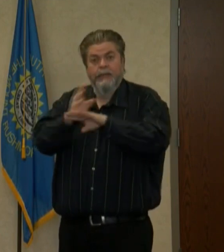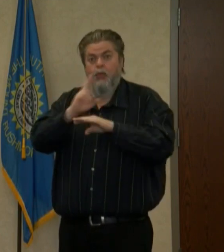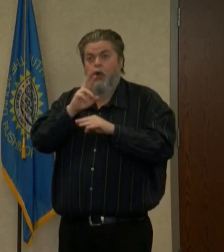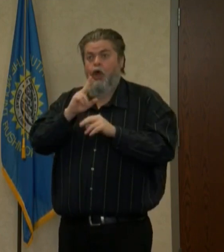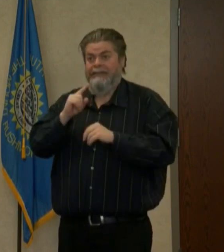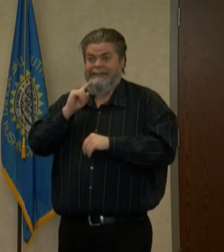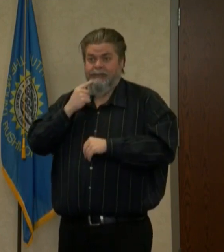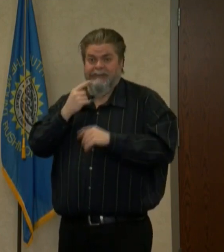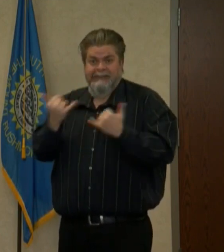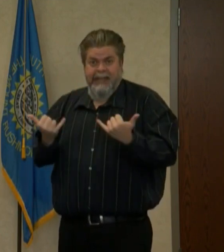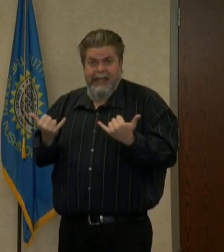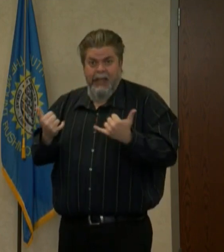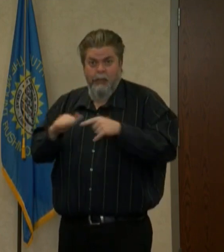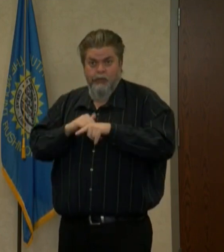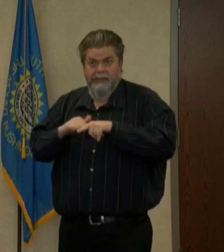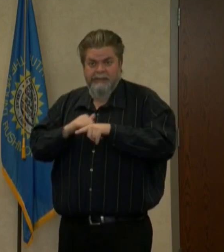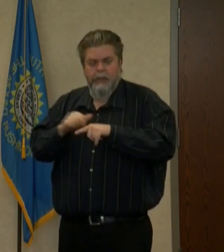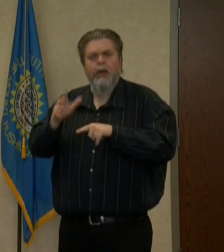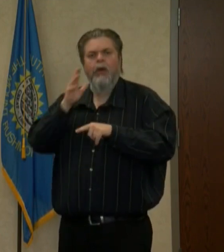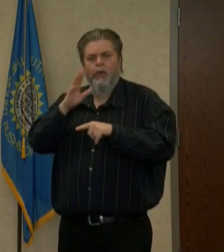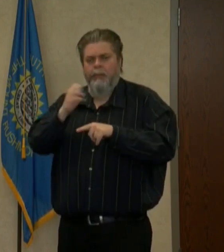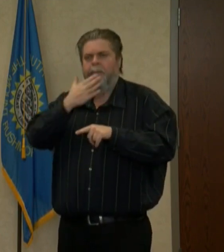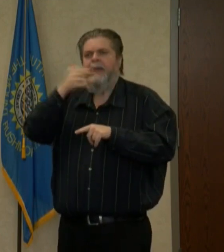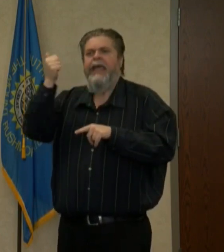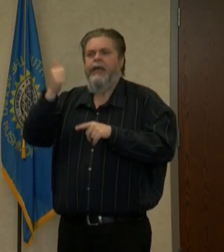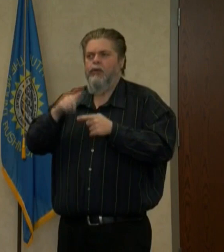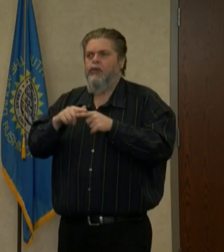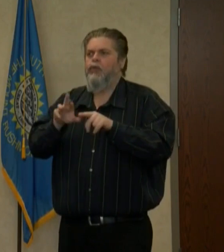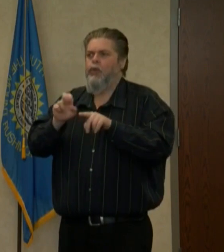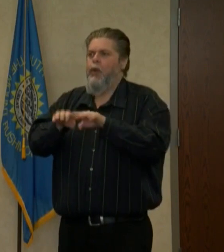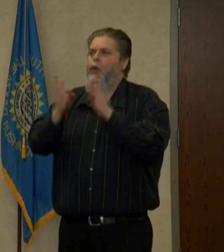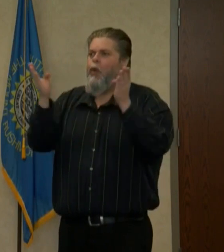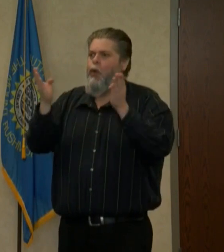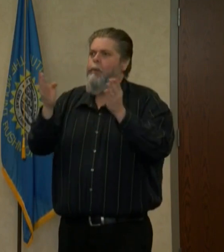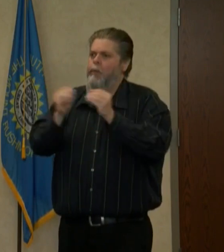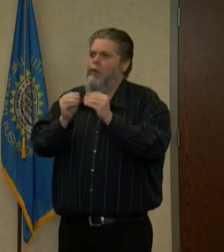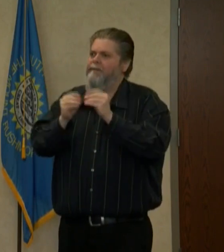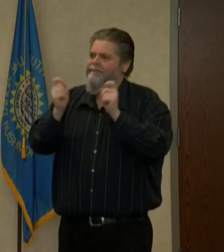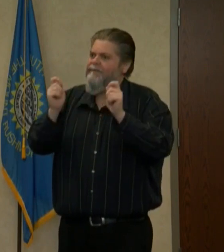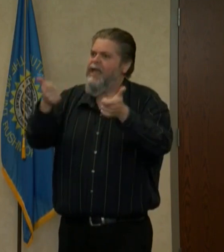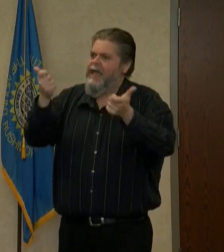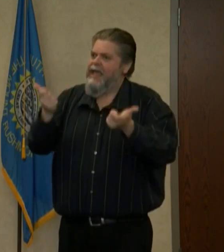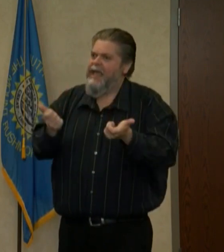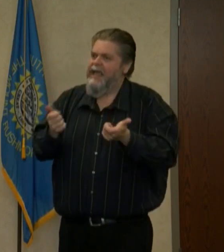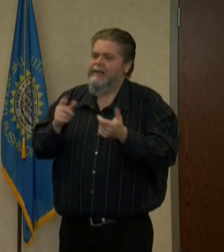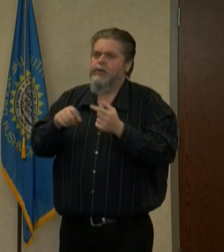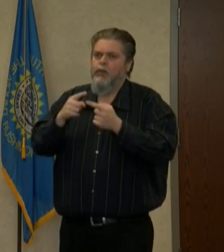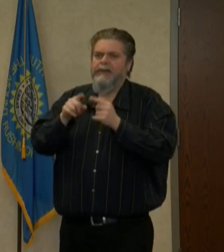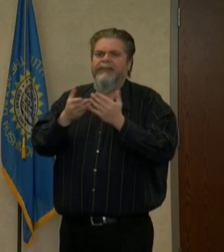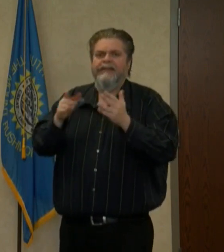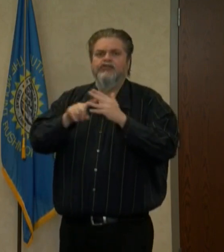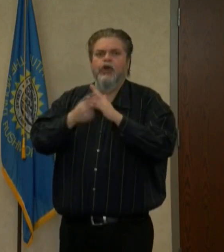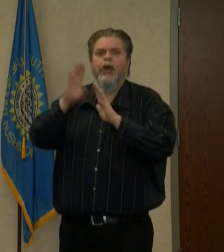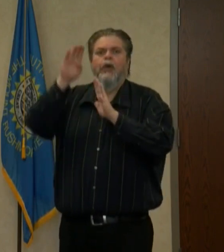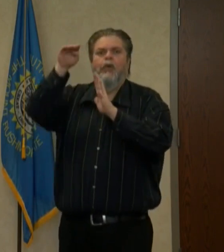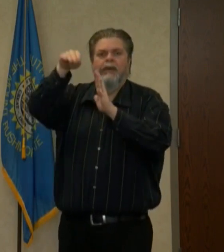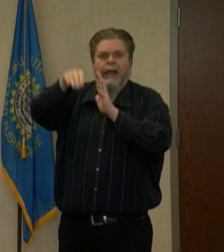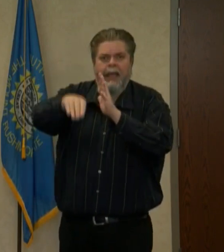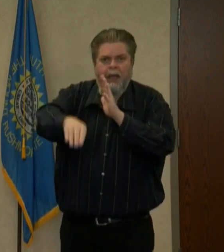seriously now are going to be better poised to reopen and reopen quickly when we start to get on the downside of that